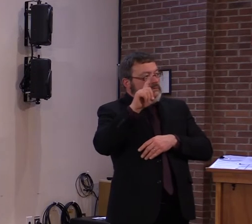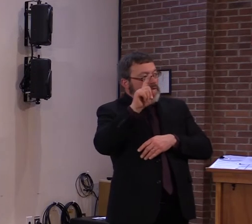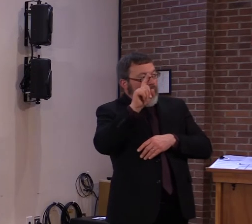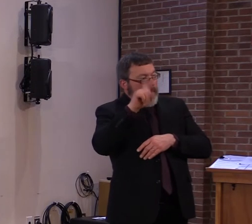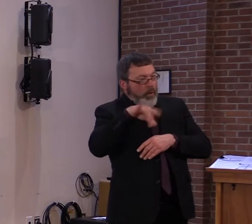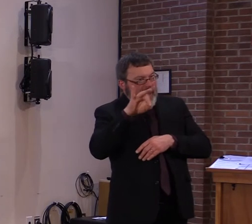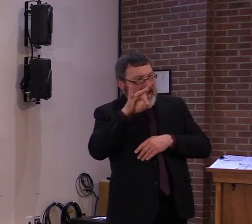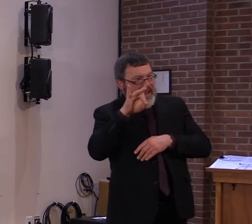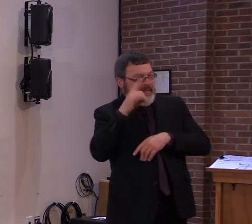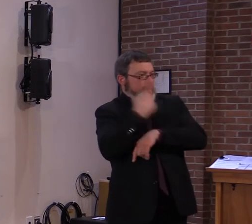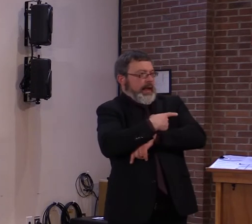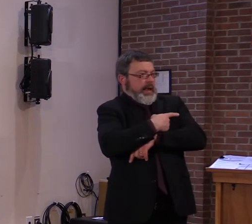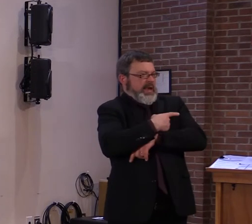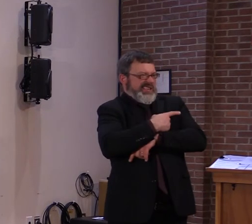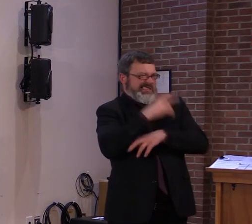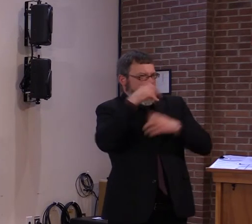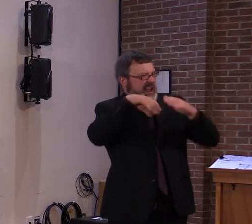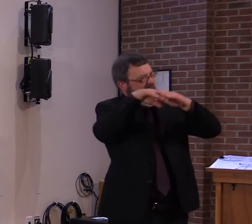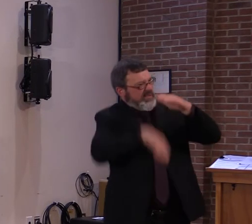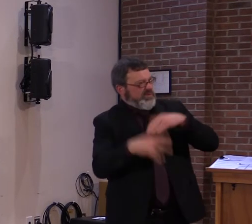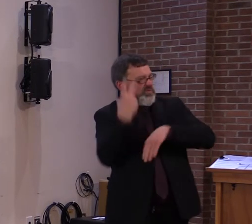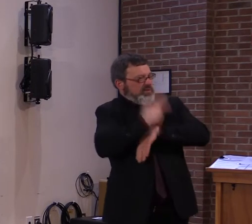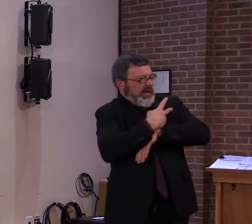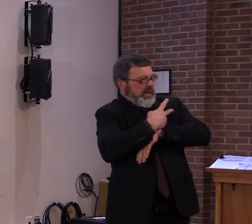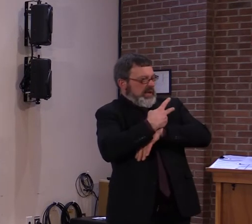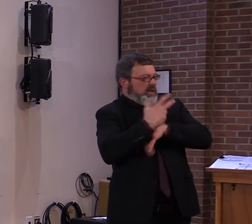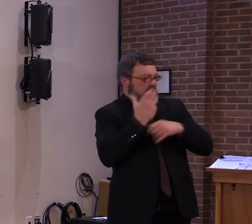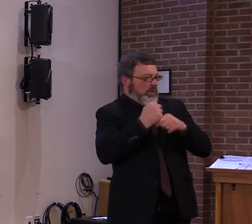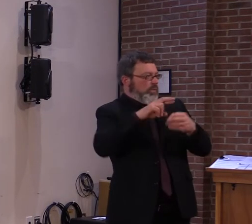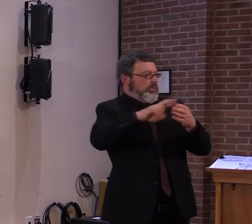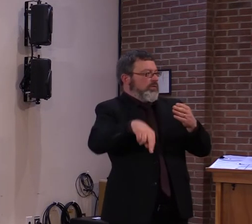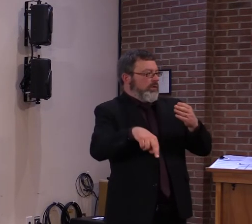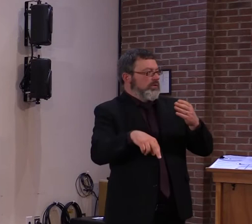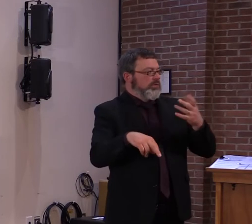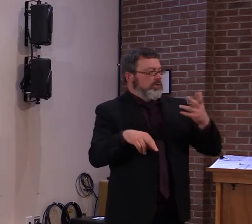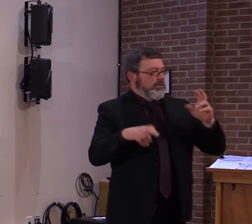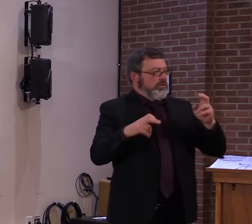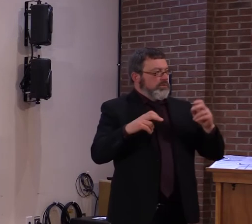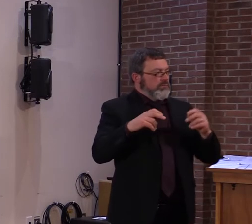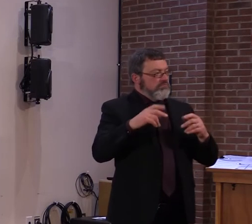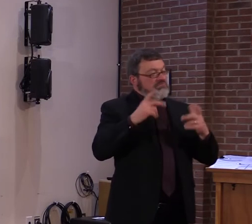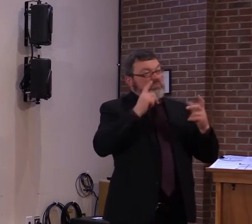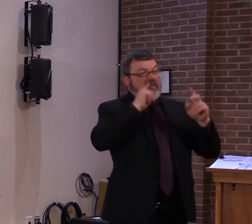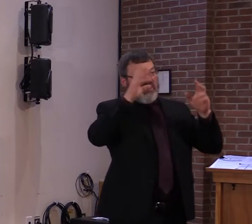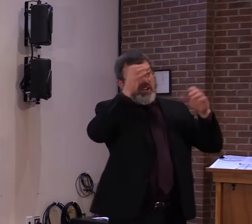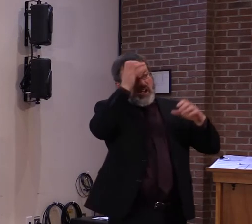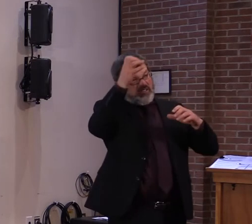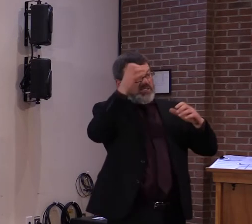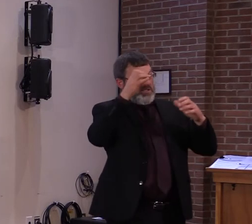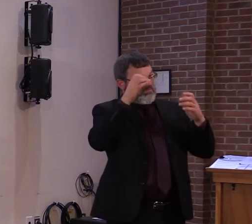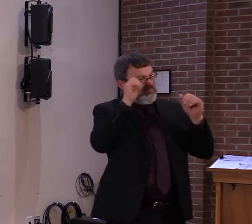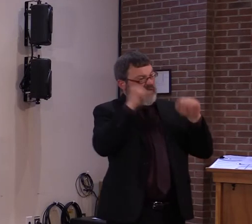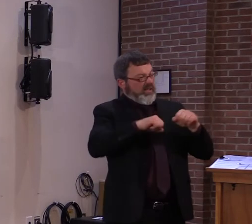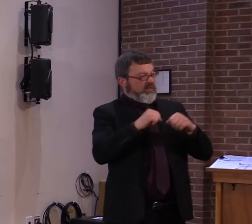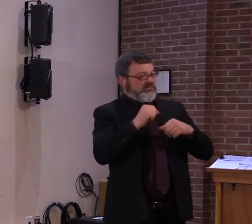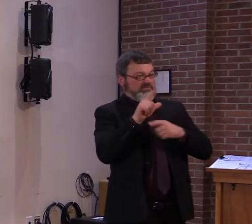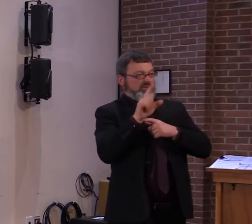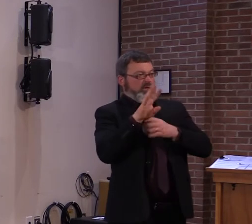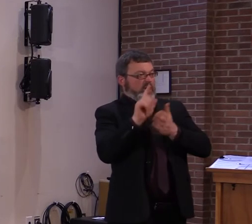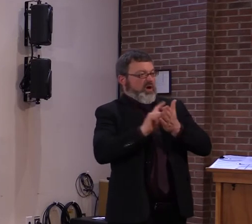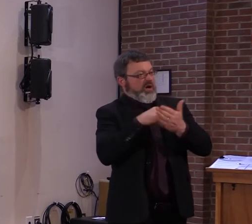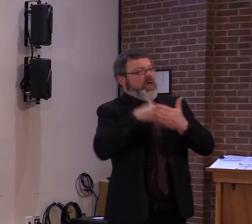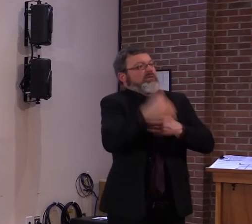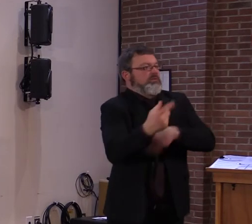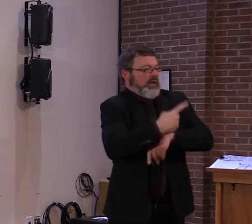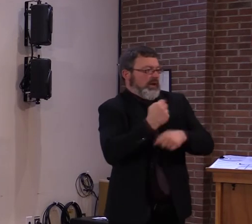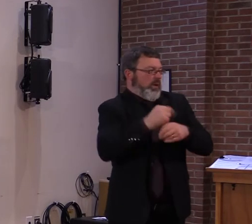of results. Our own state lab is about 24 hours in terms of results. But we have seen in some of